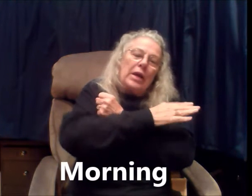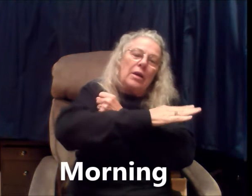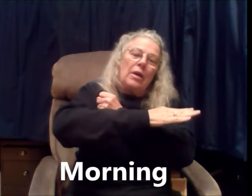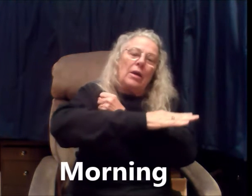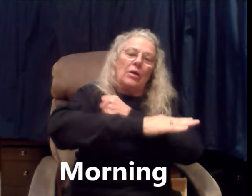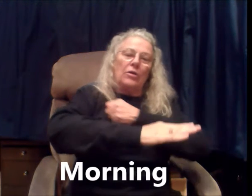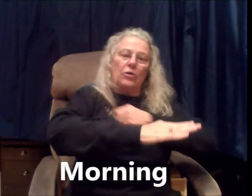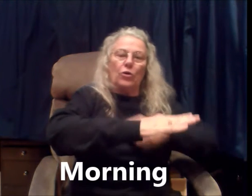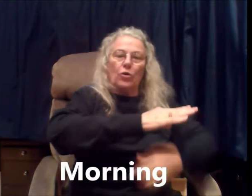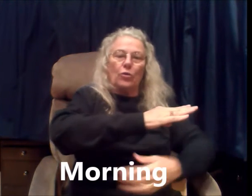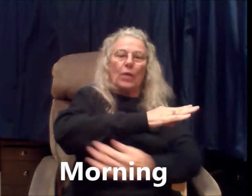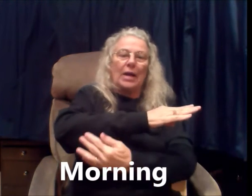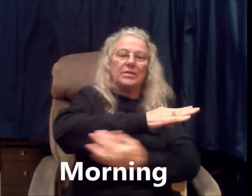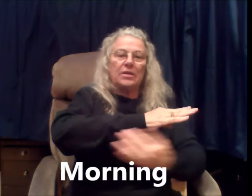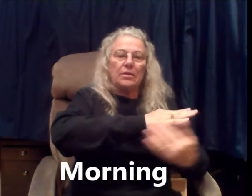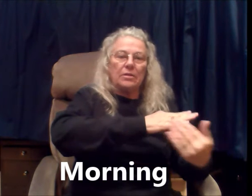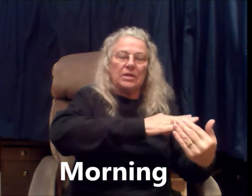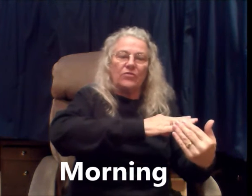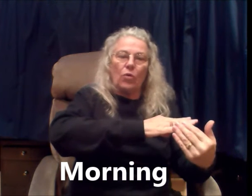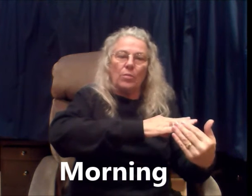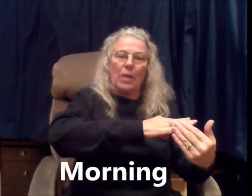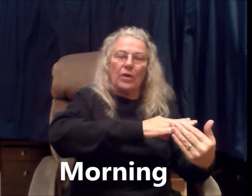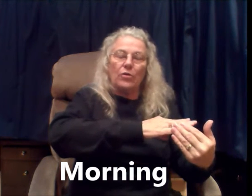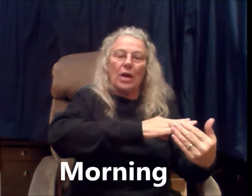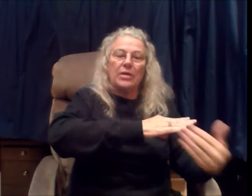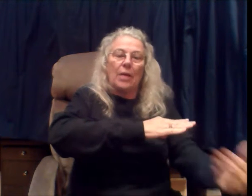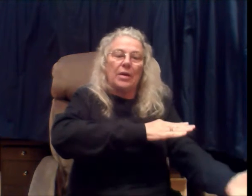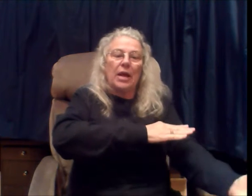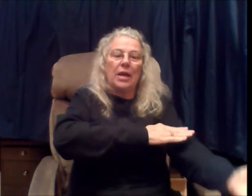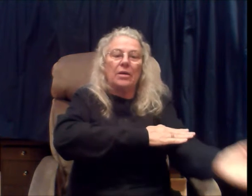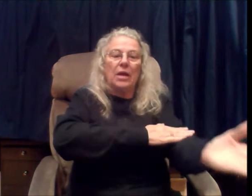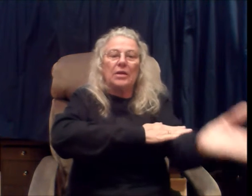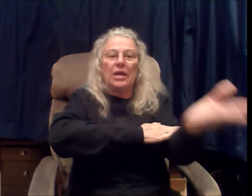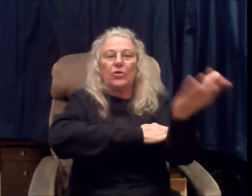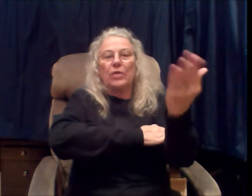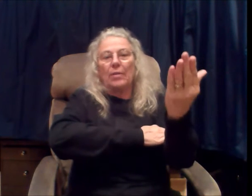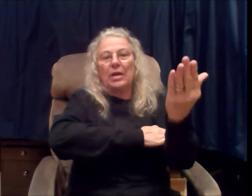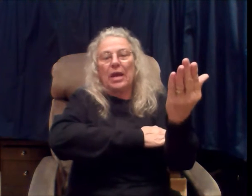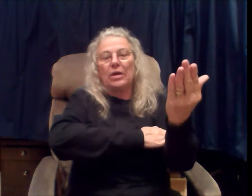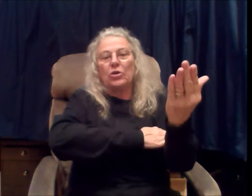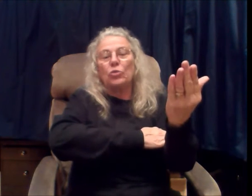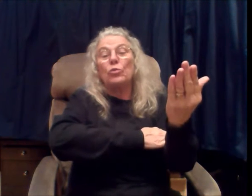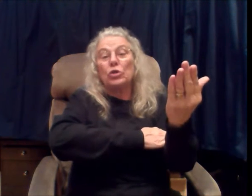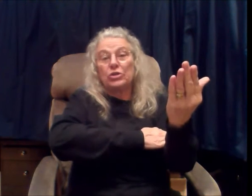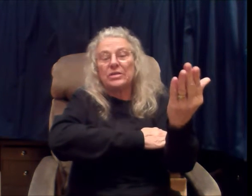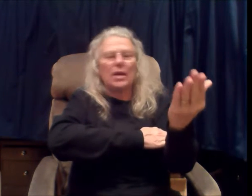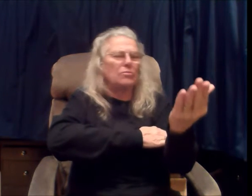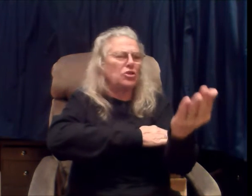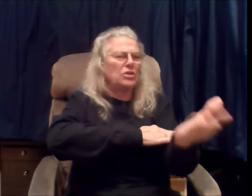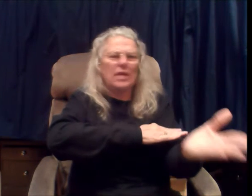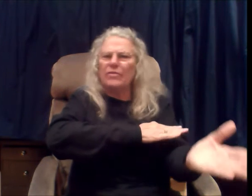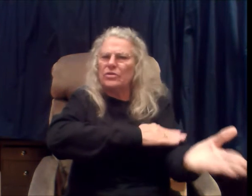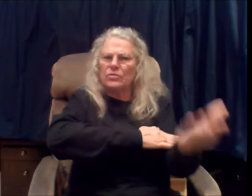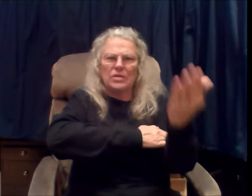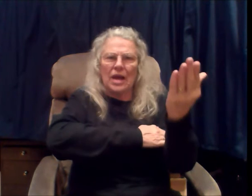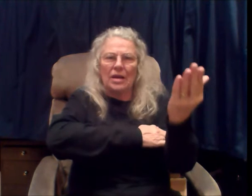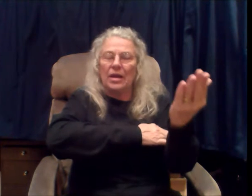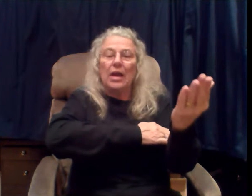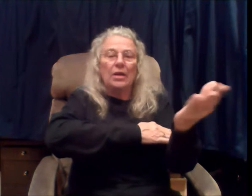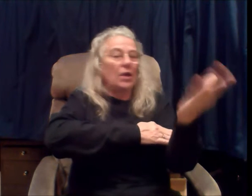Morning, your horizon is formed by your non-dominant hand. Take your dominant hand and you push the sun up just ever so slightly. Now, you